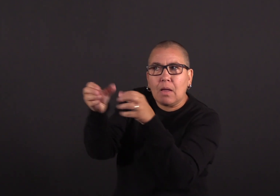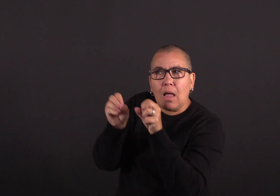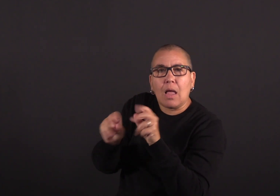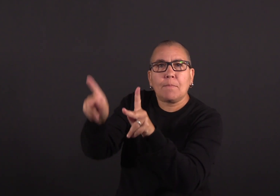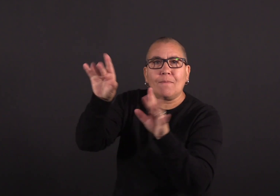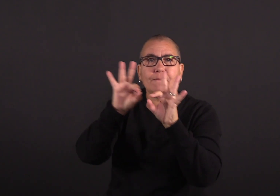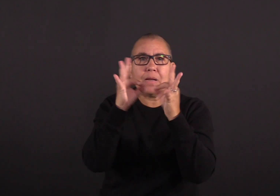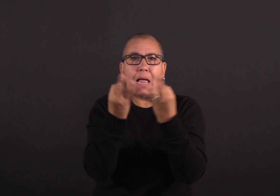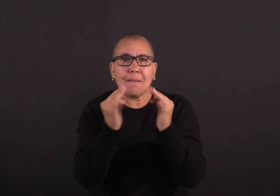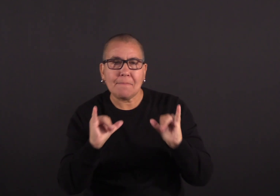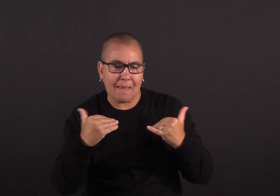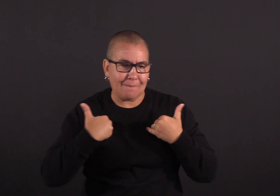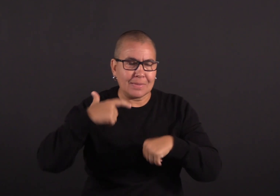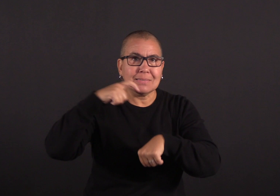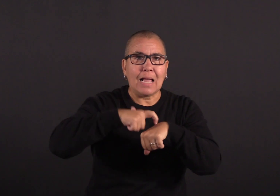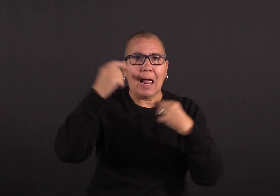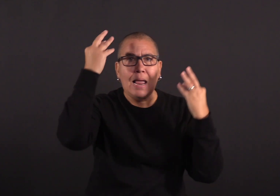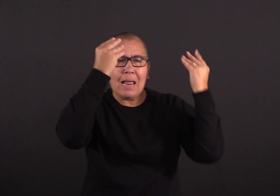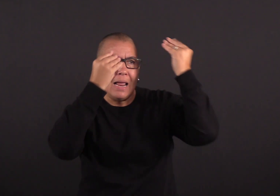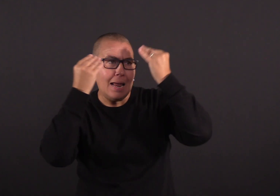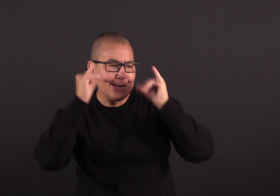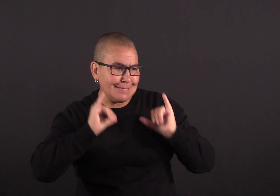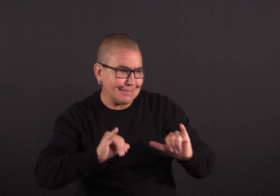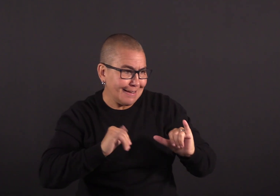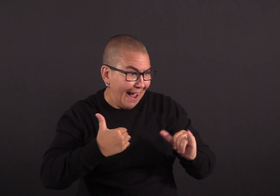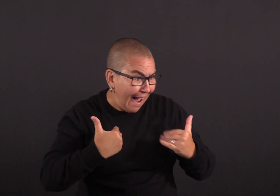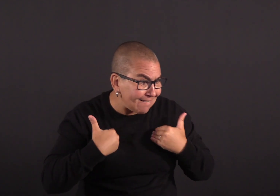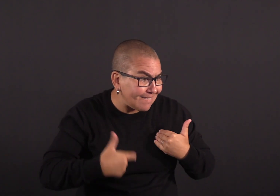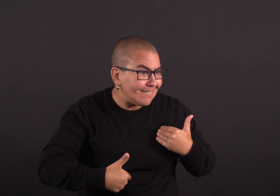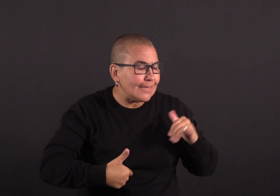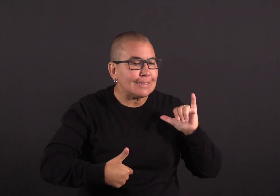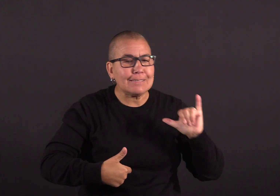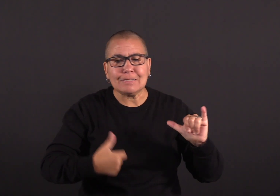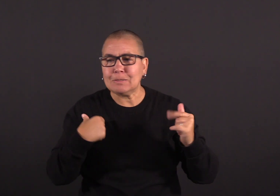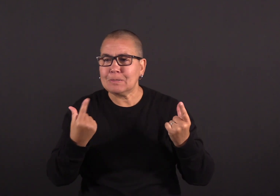child develops symptoms and it's too late.